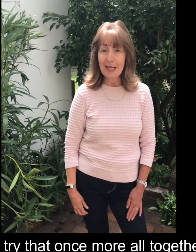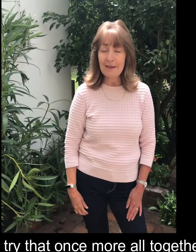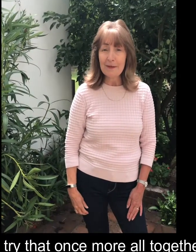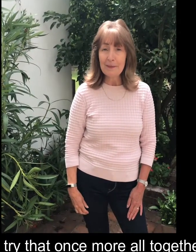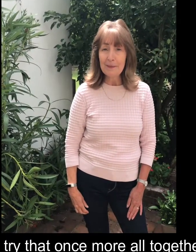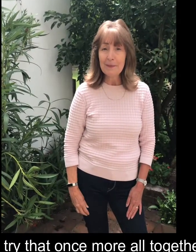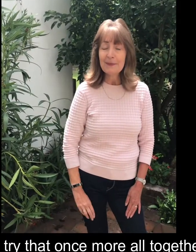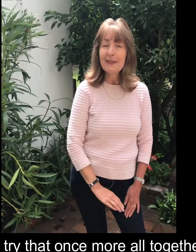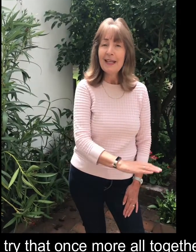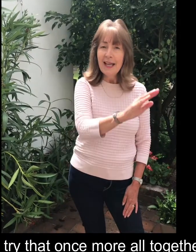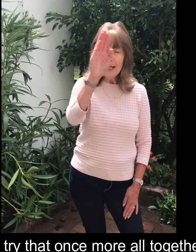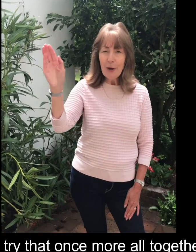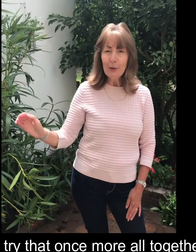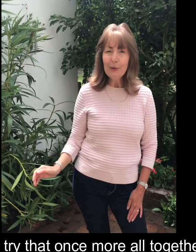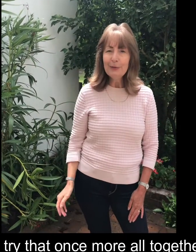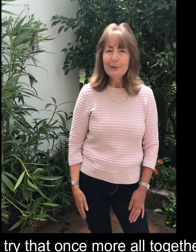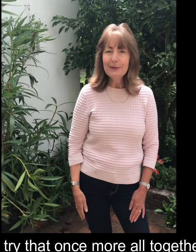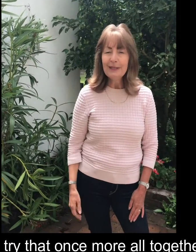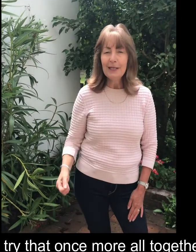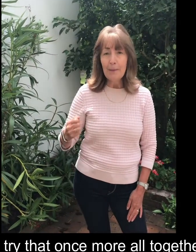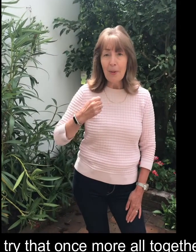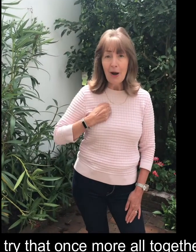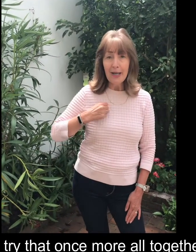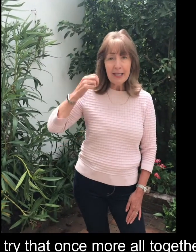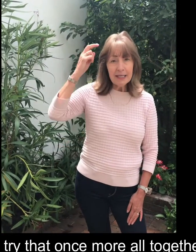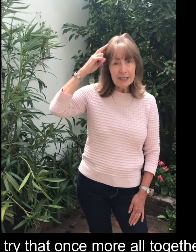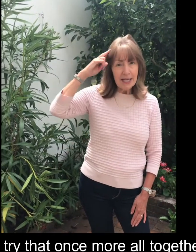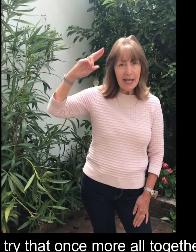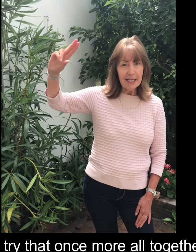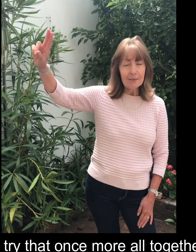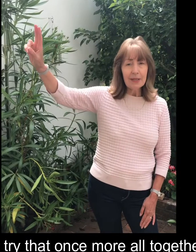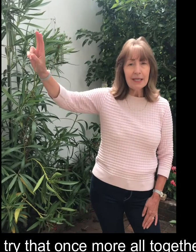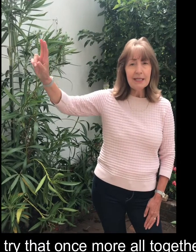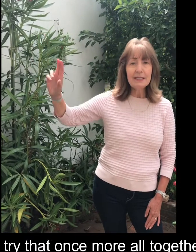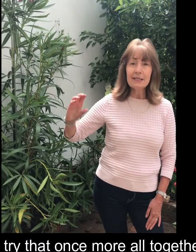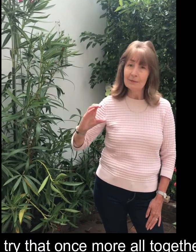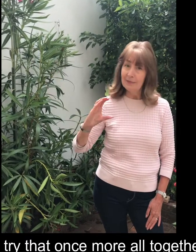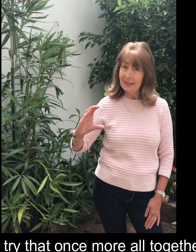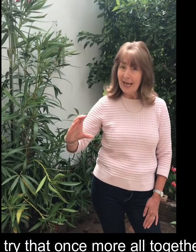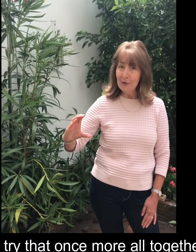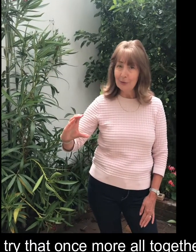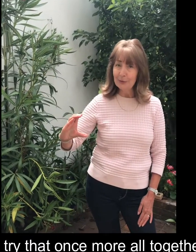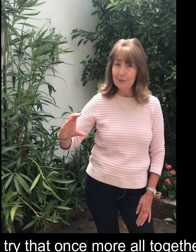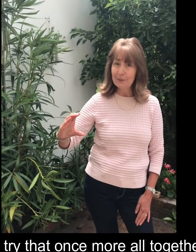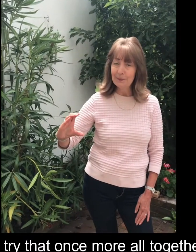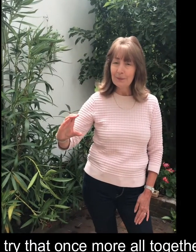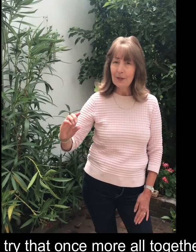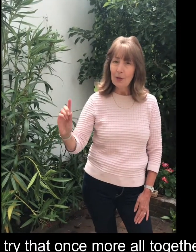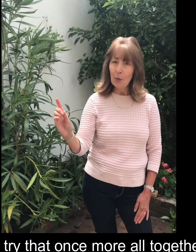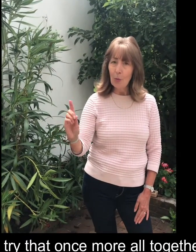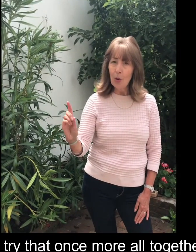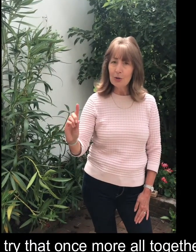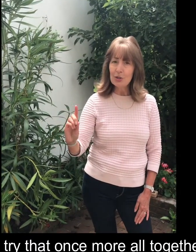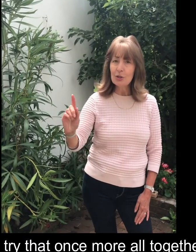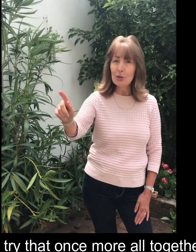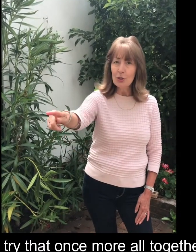together. Hello, my name is Carole. What's